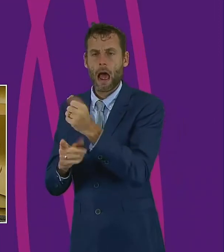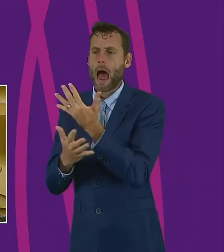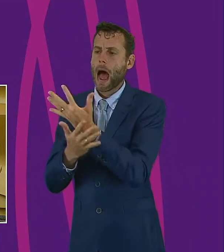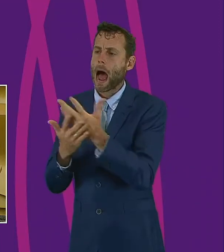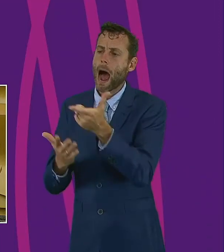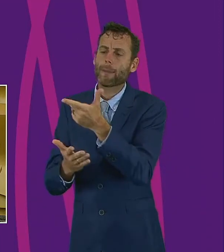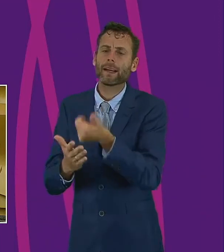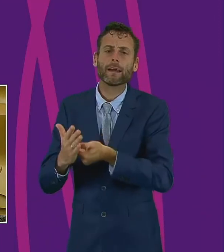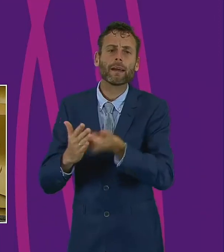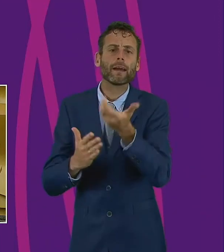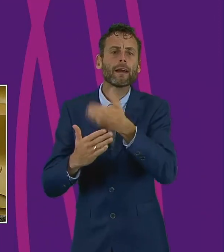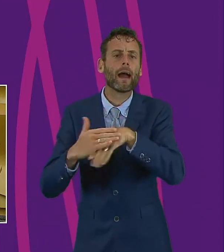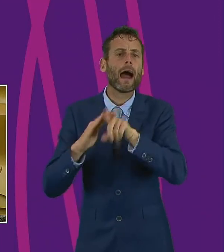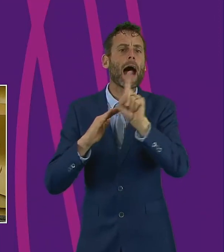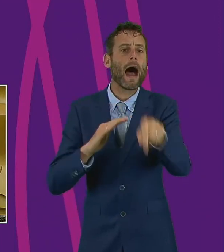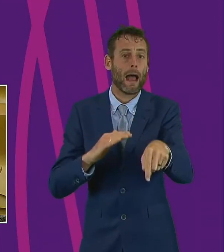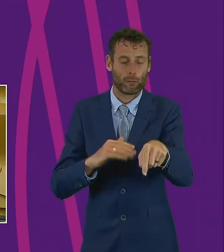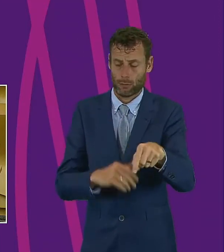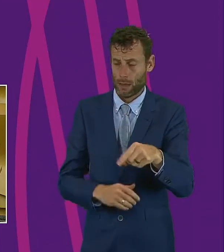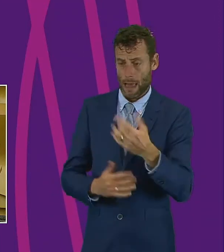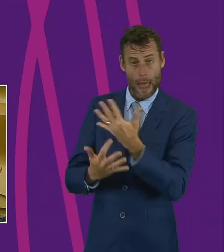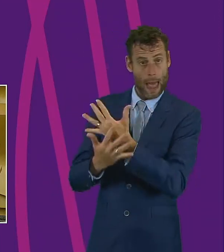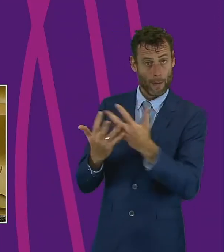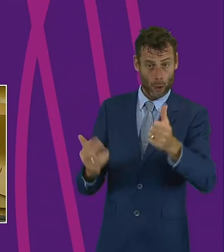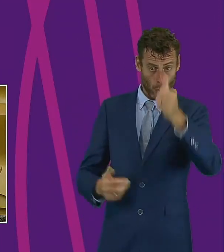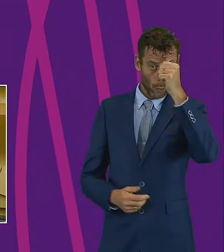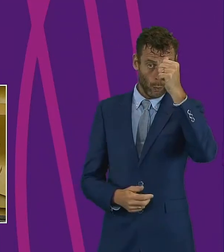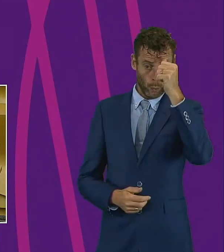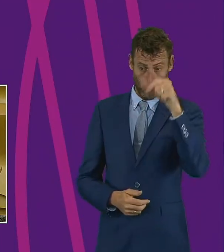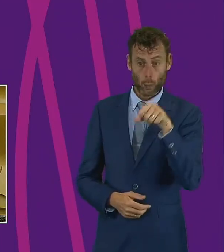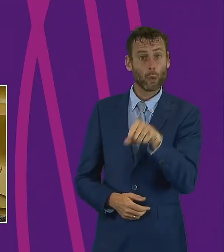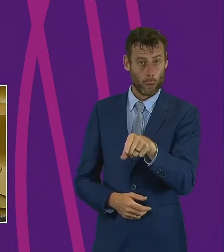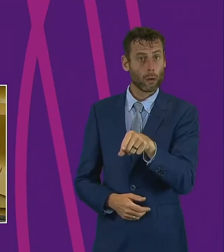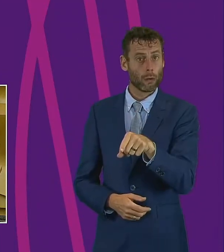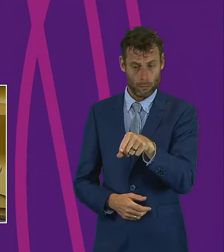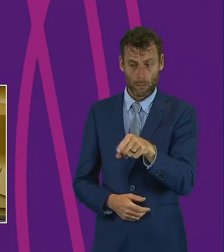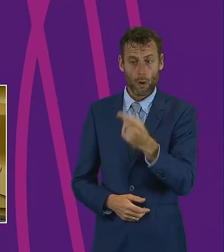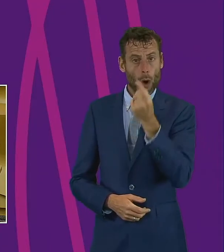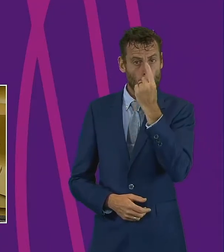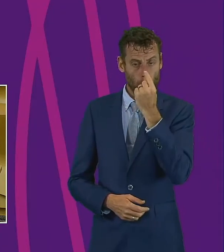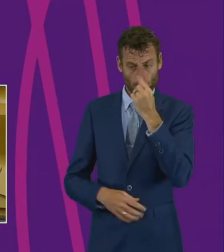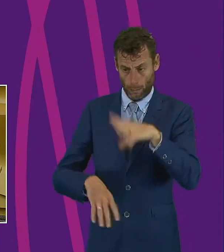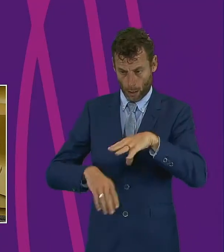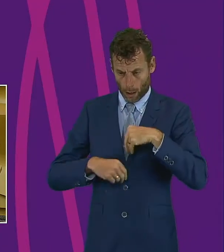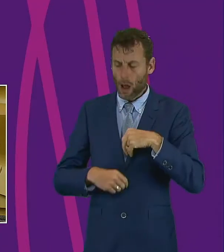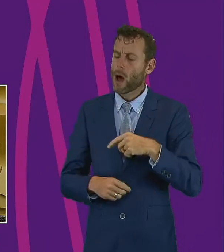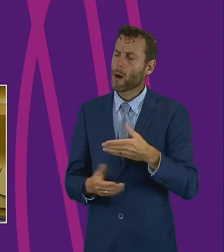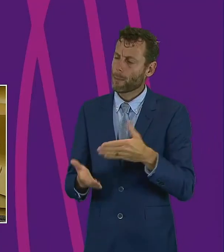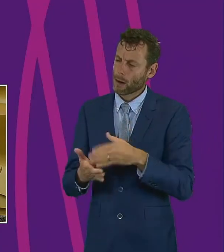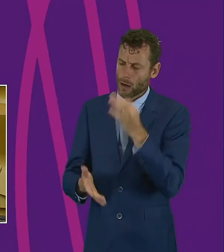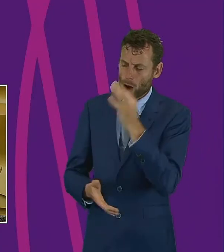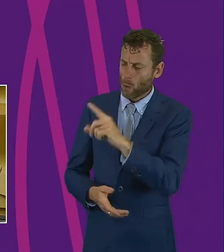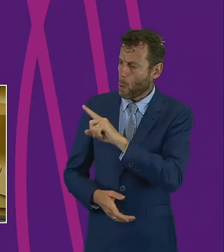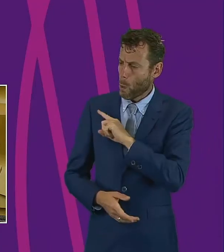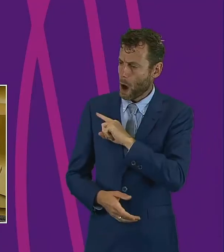how many were assessed as being discharged when they were considered to be infectious and the rationales that were in place for such a discharge,